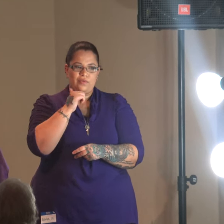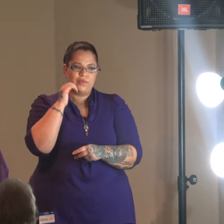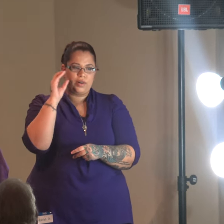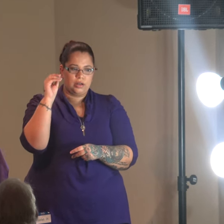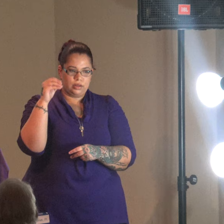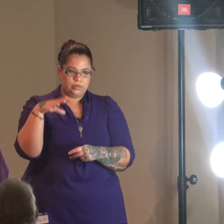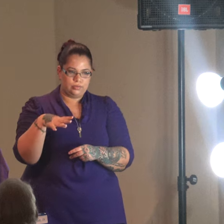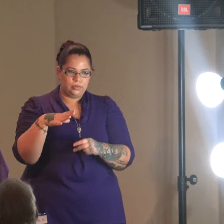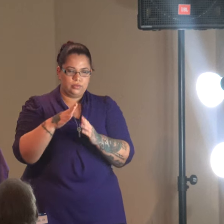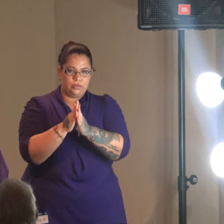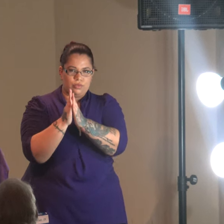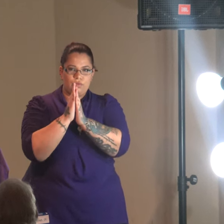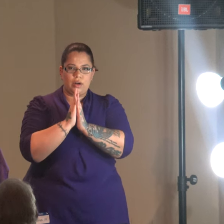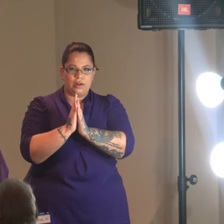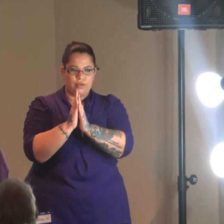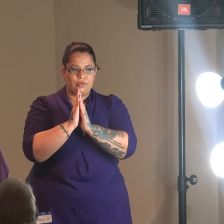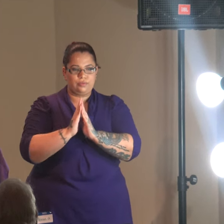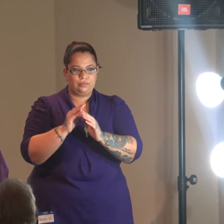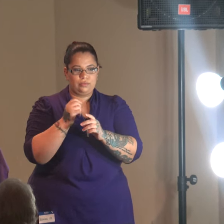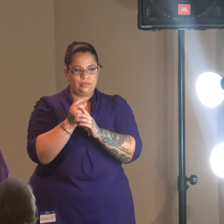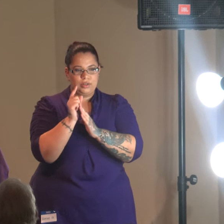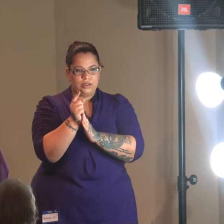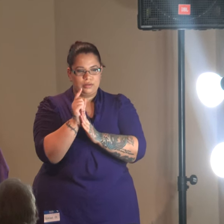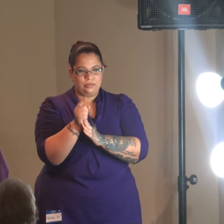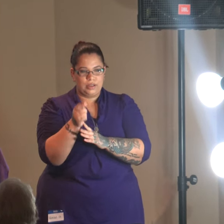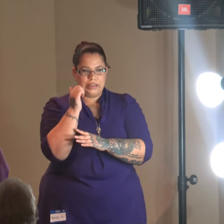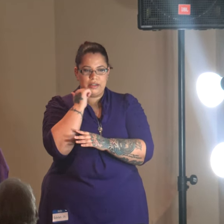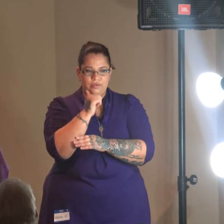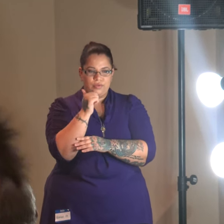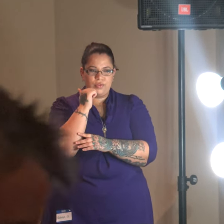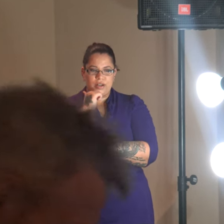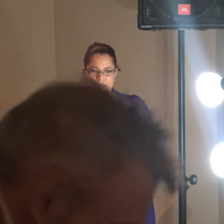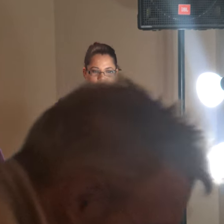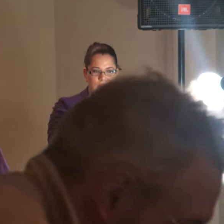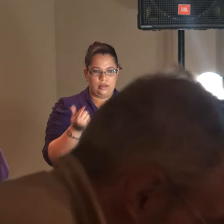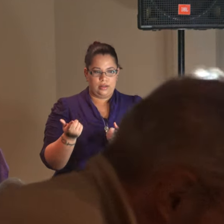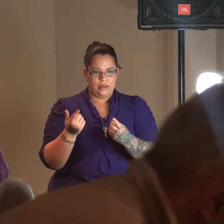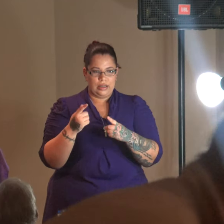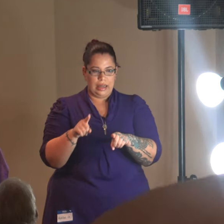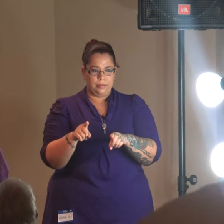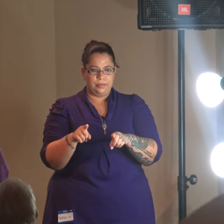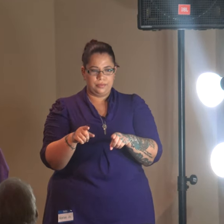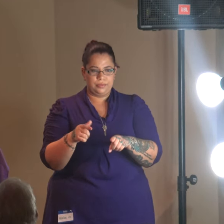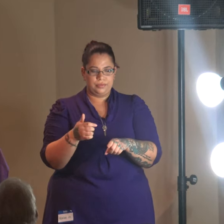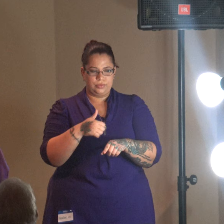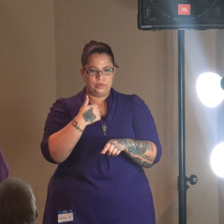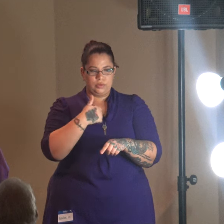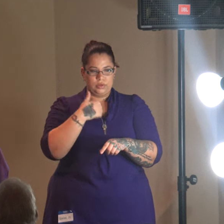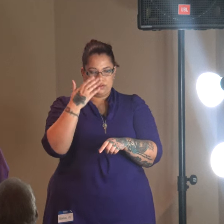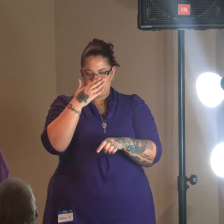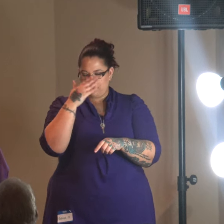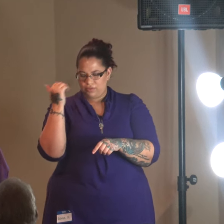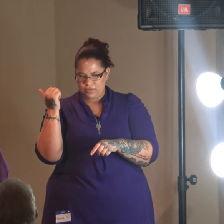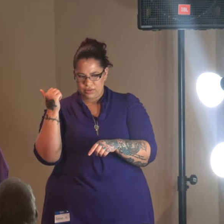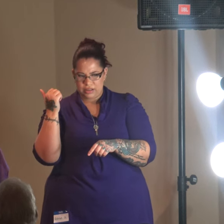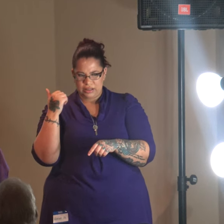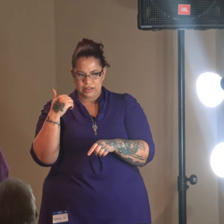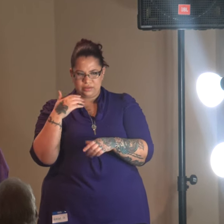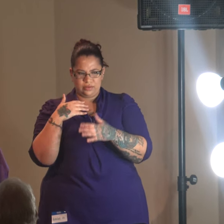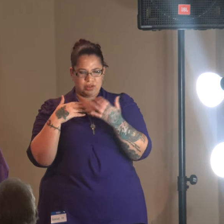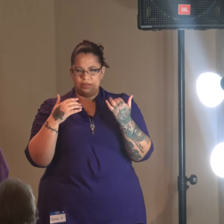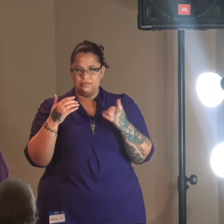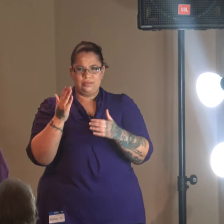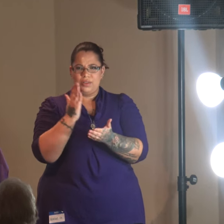every day and every moment. And when I feel myself forgetting, I stop and say,